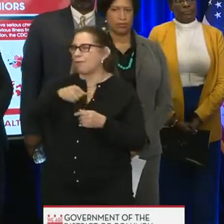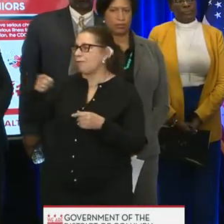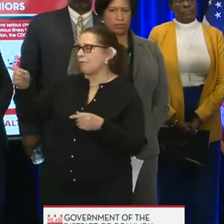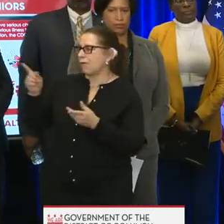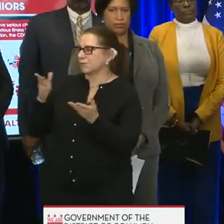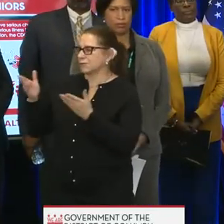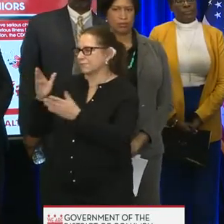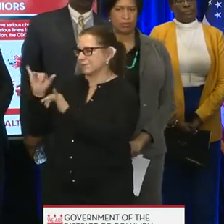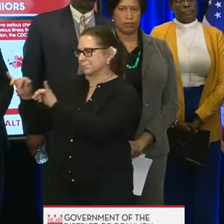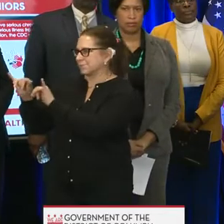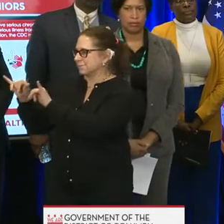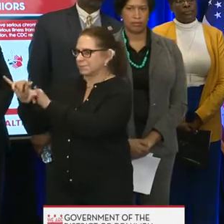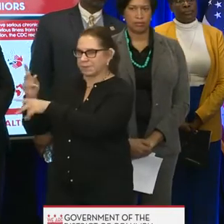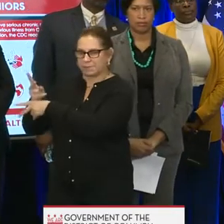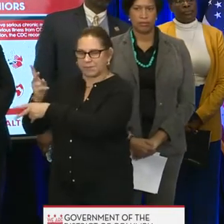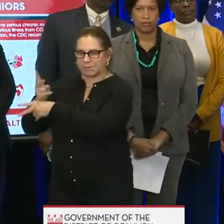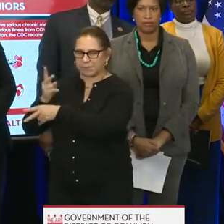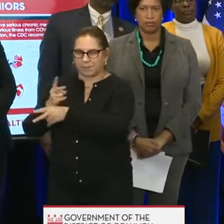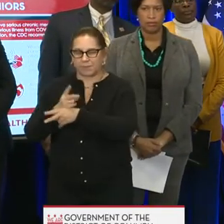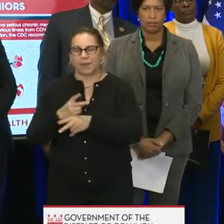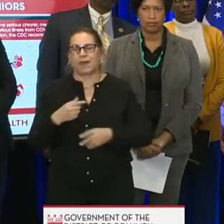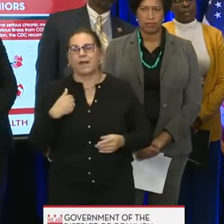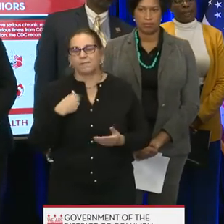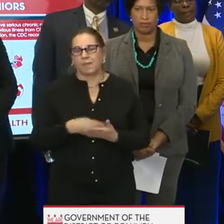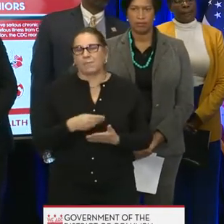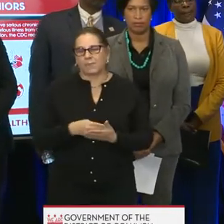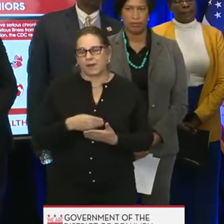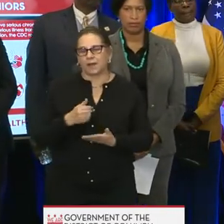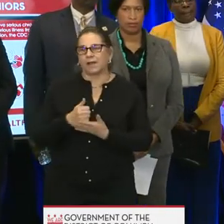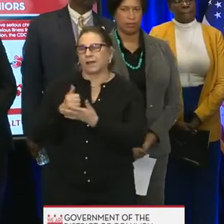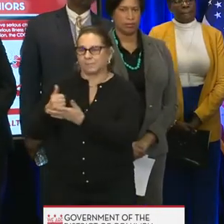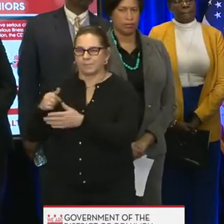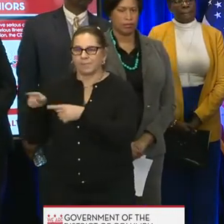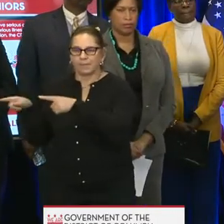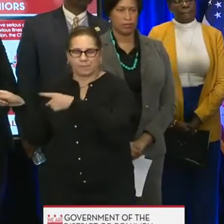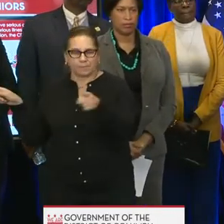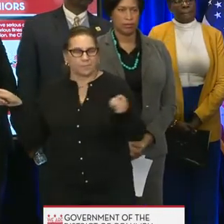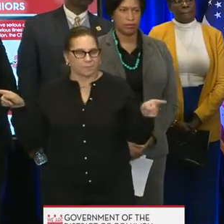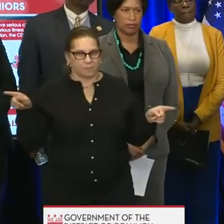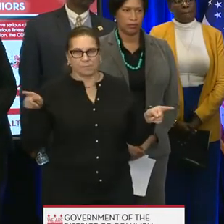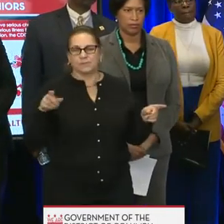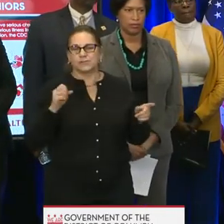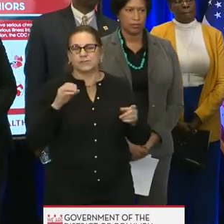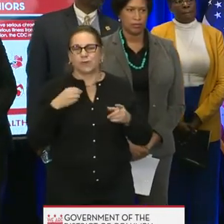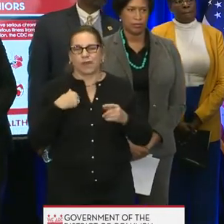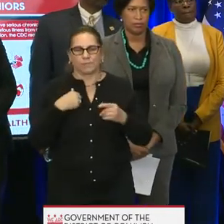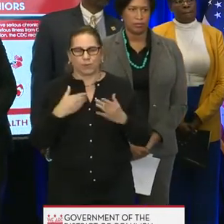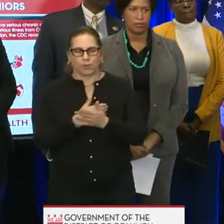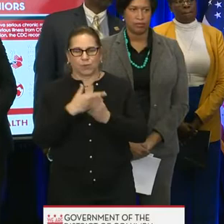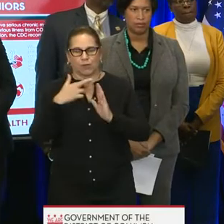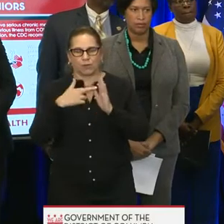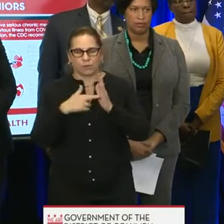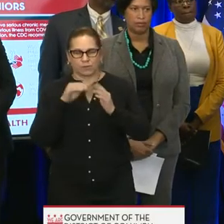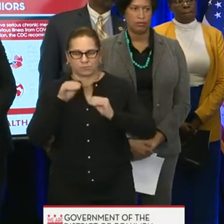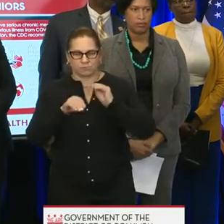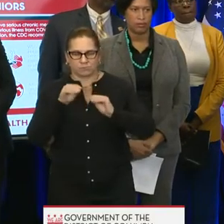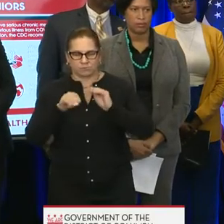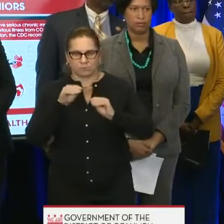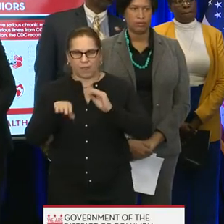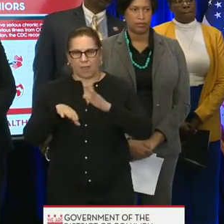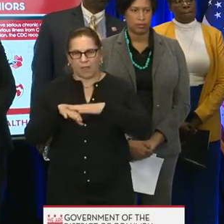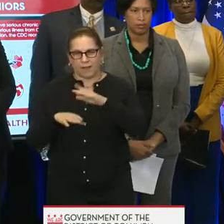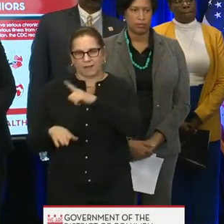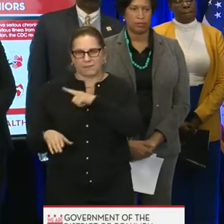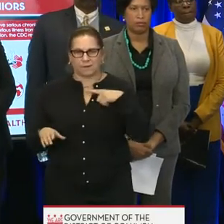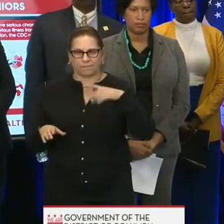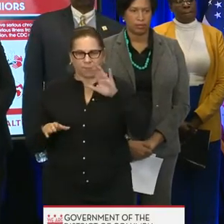are some provisions that are being added to it. I don't know whether we will be posting it again before Monday, but we will be trying to make